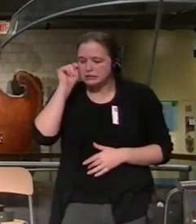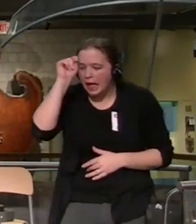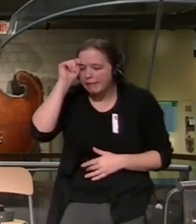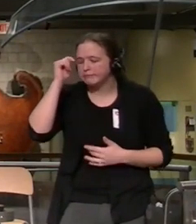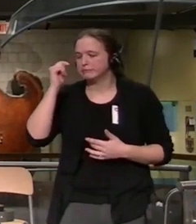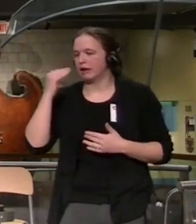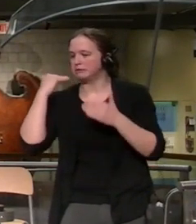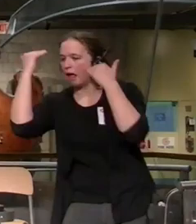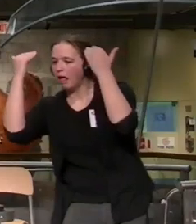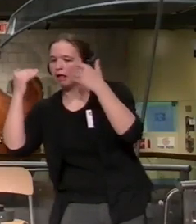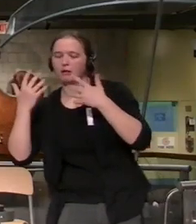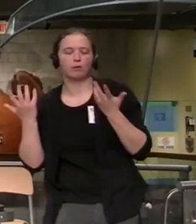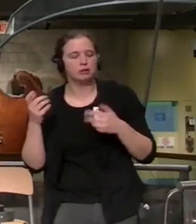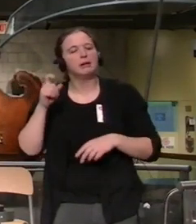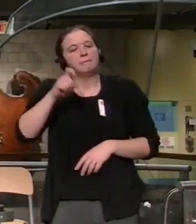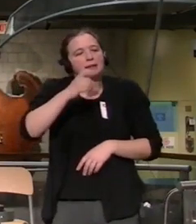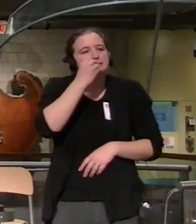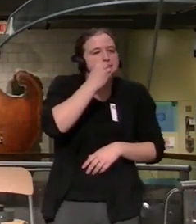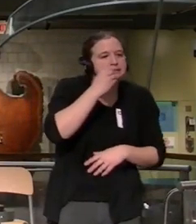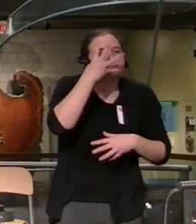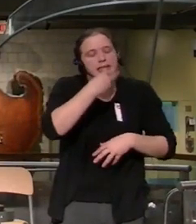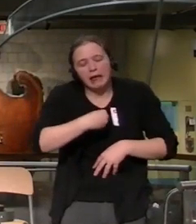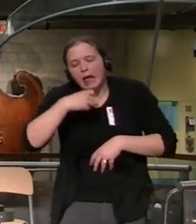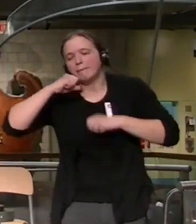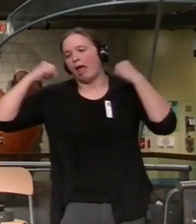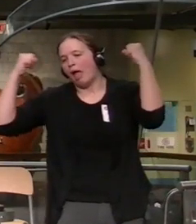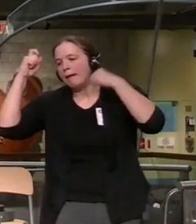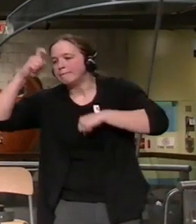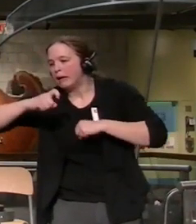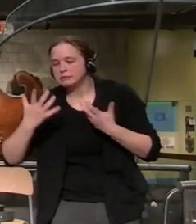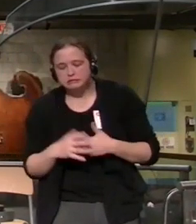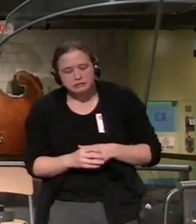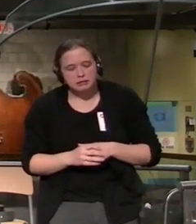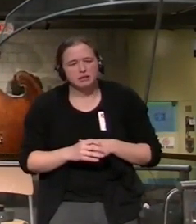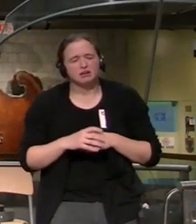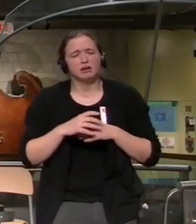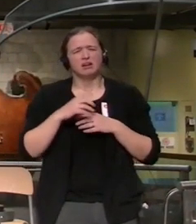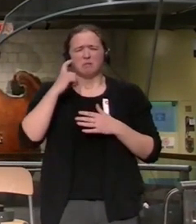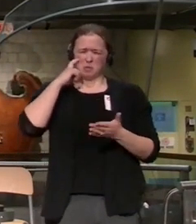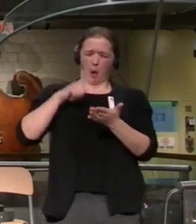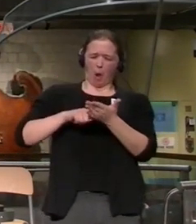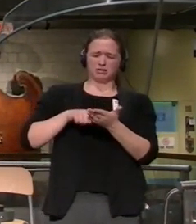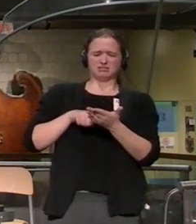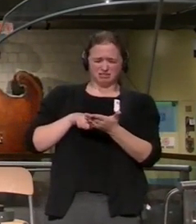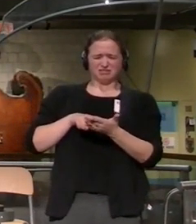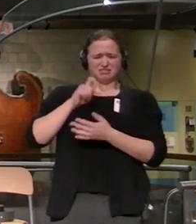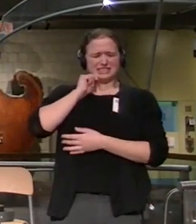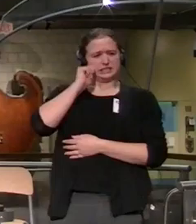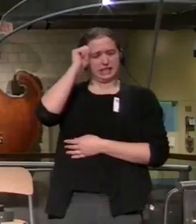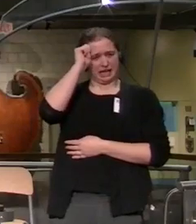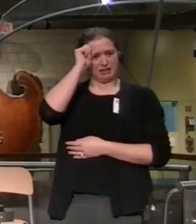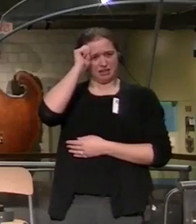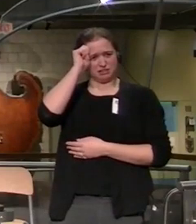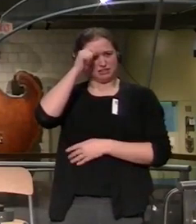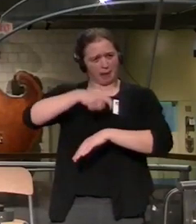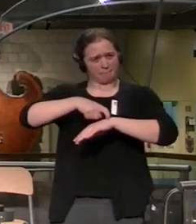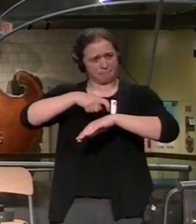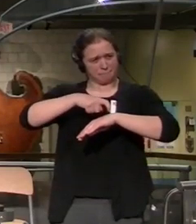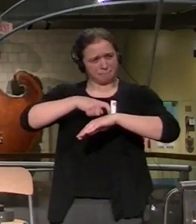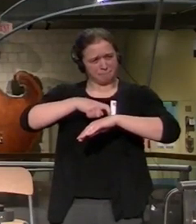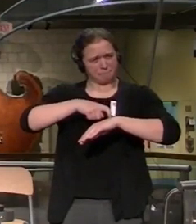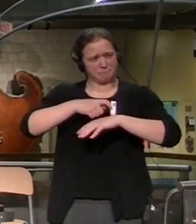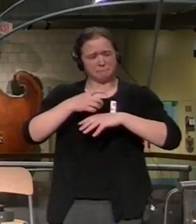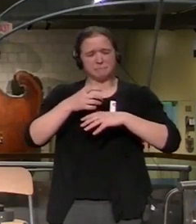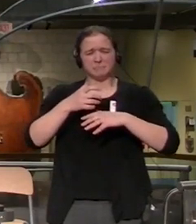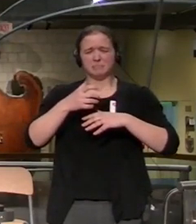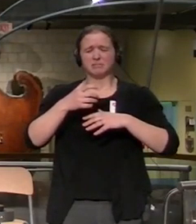it happens that during the middle, during that second 10 years of life, we know that there are very dramatic reconstruction changes